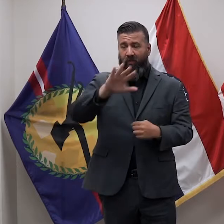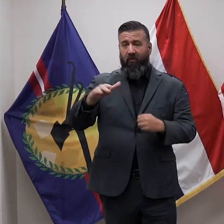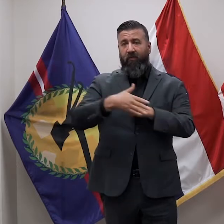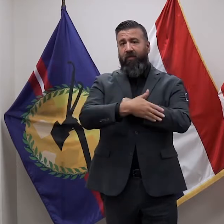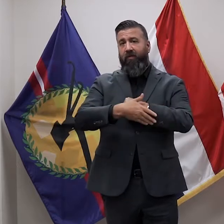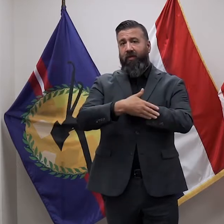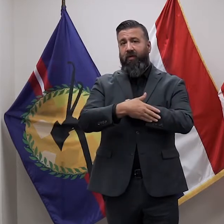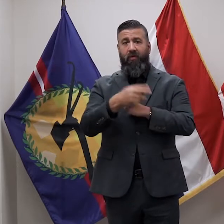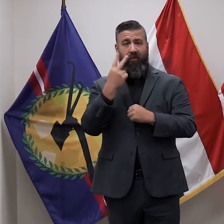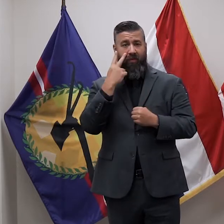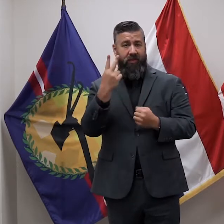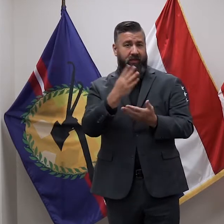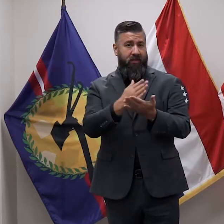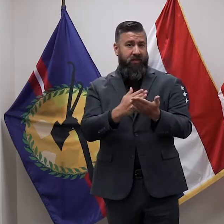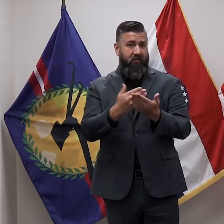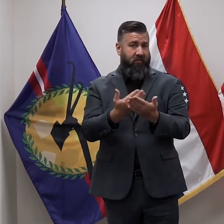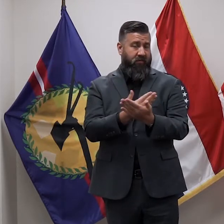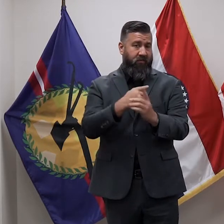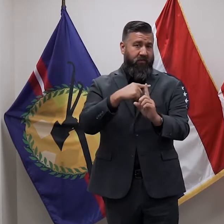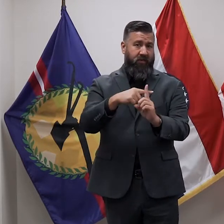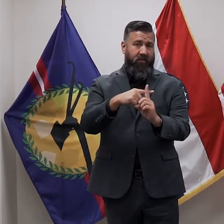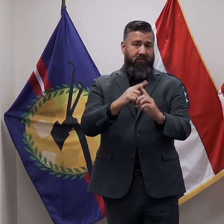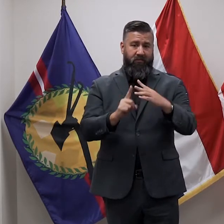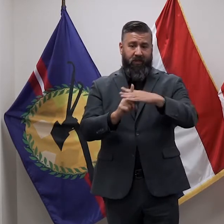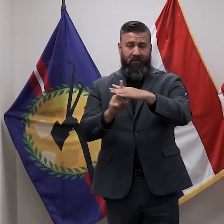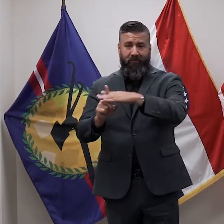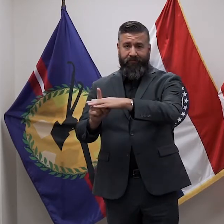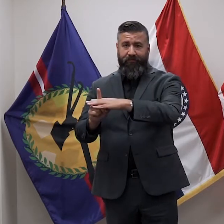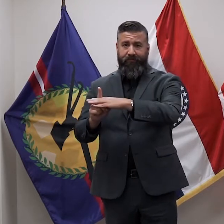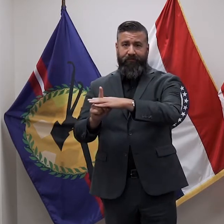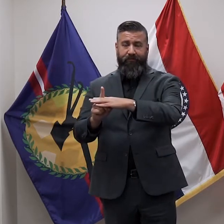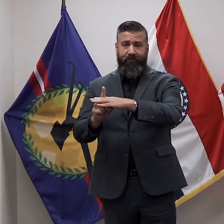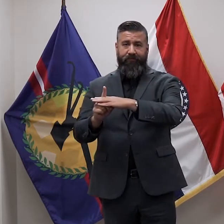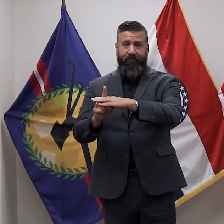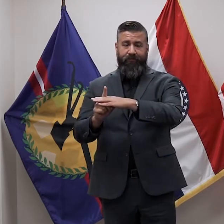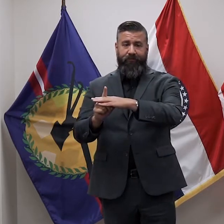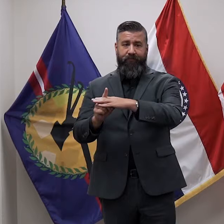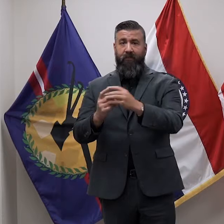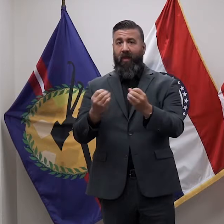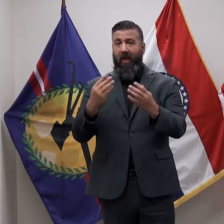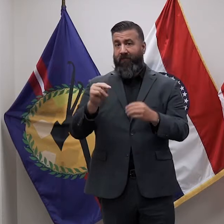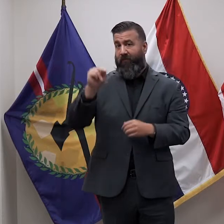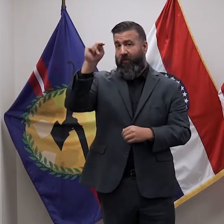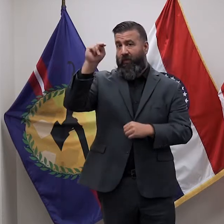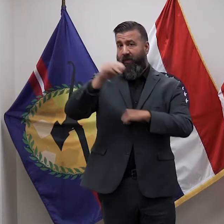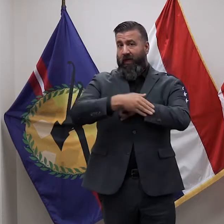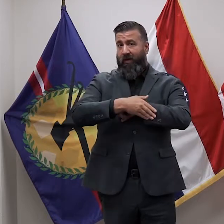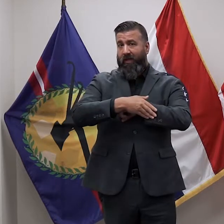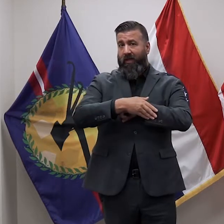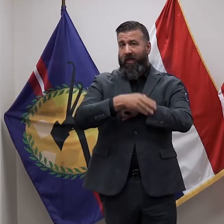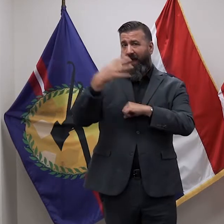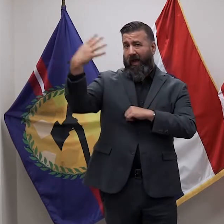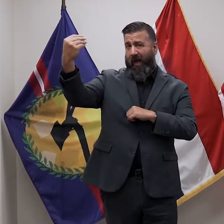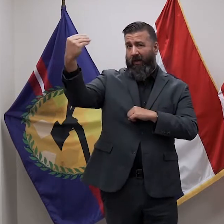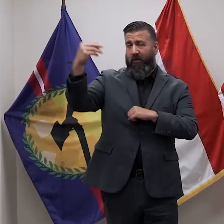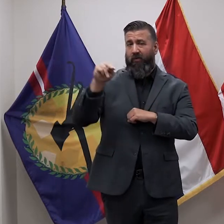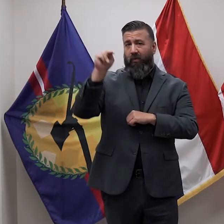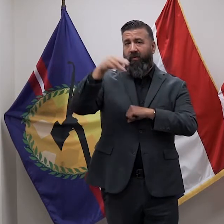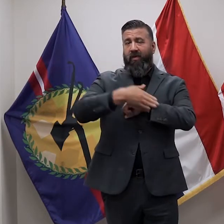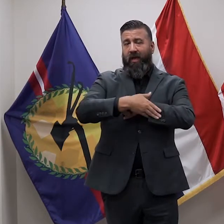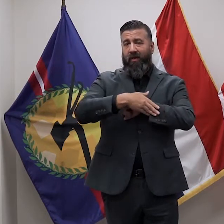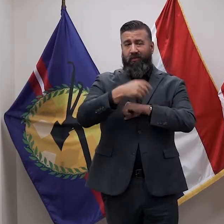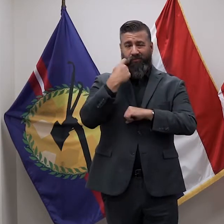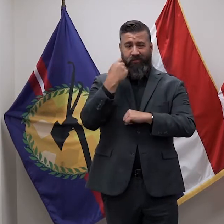county and where we are seeing some of our new cases pop up. So there's quite a bit in North County, particularly outer North County, over the